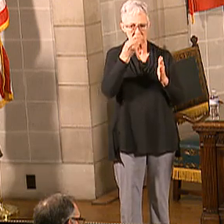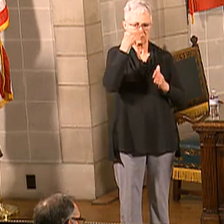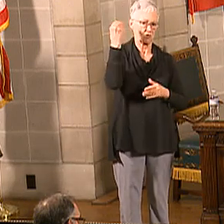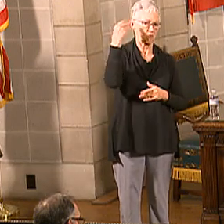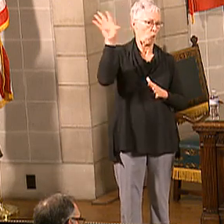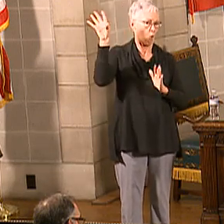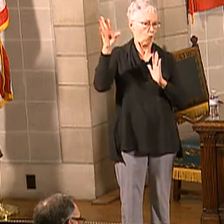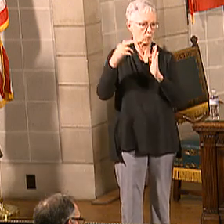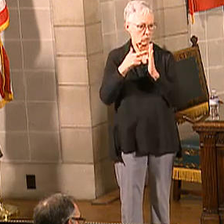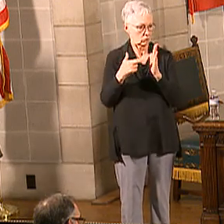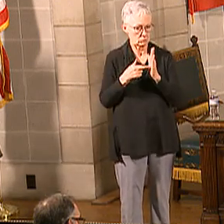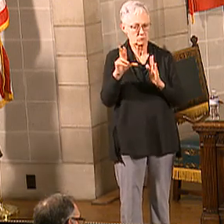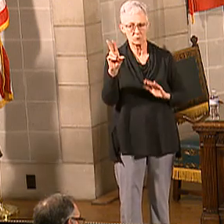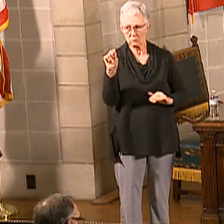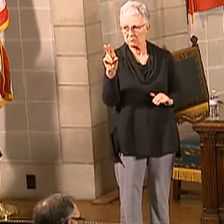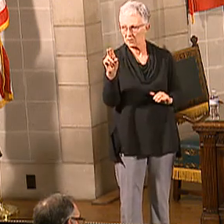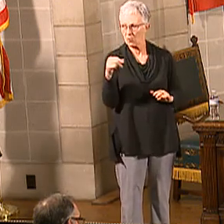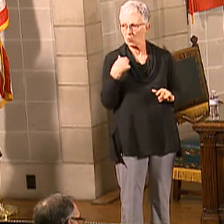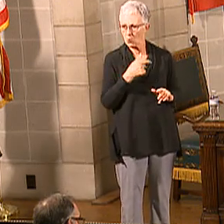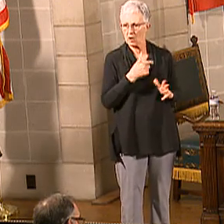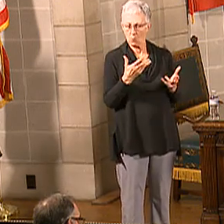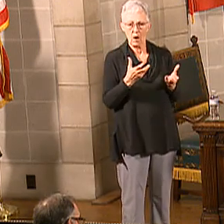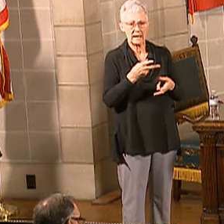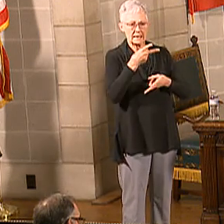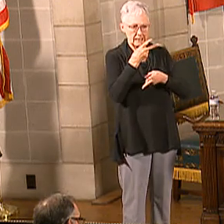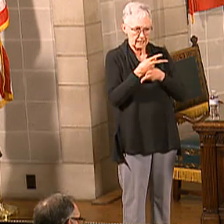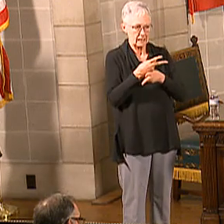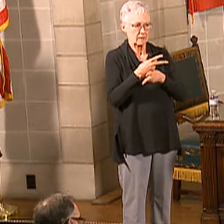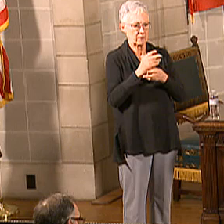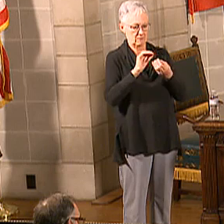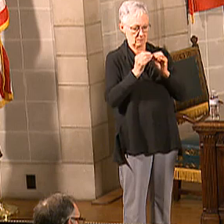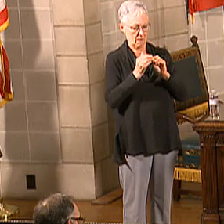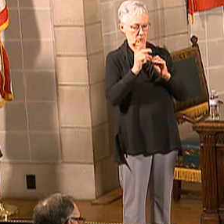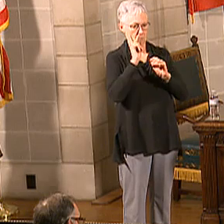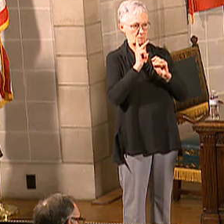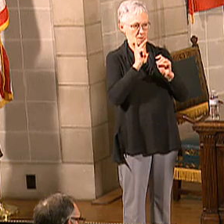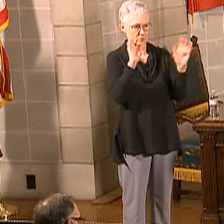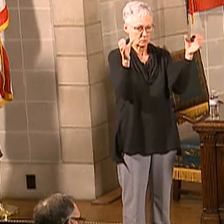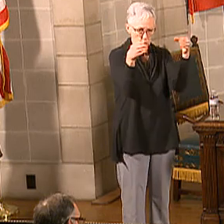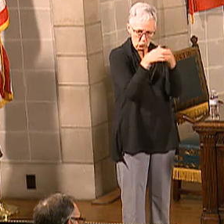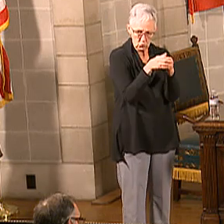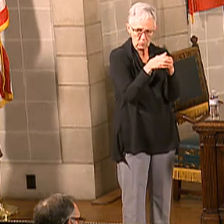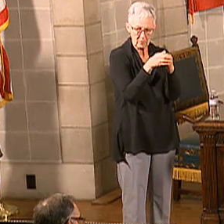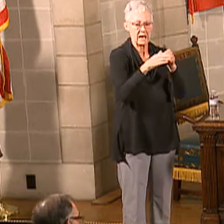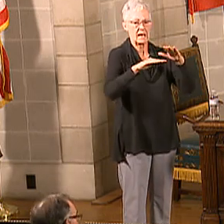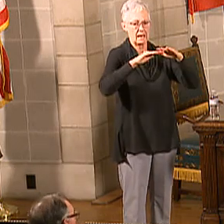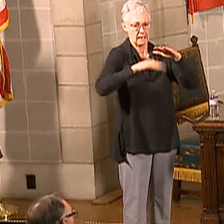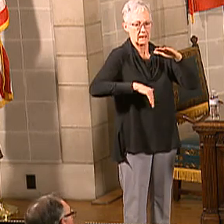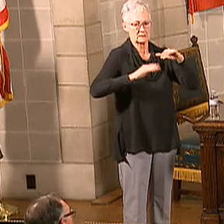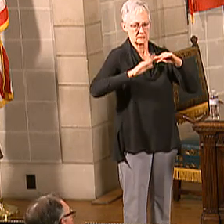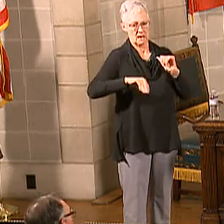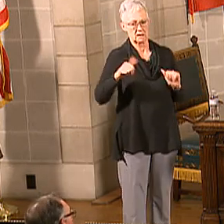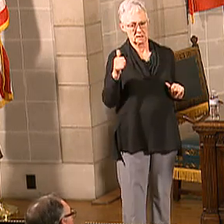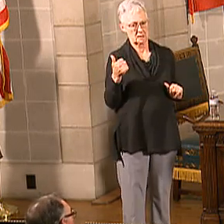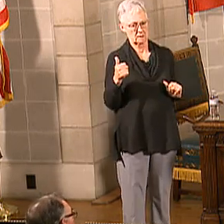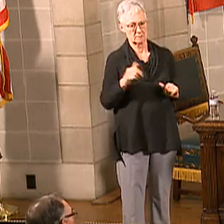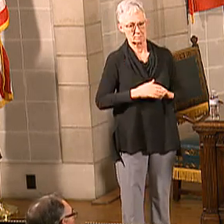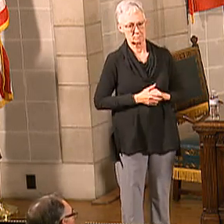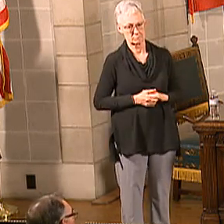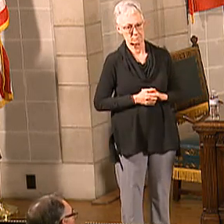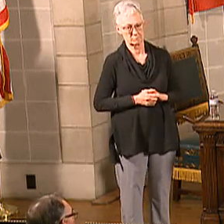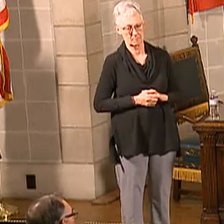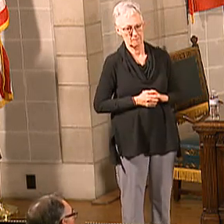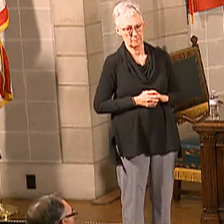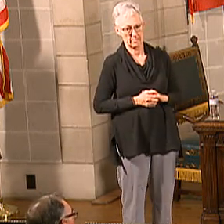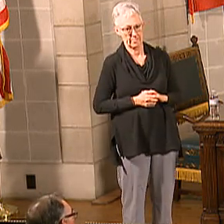the real name of the game is keeping it below that, that 10 people or below in large public gatherings. That's the real key to this. Part